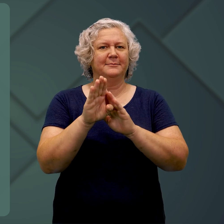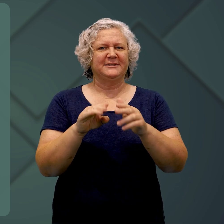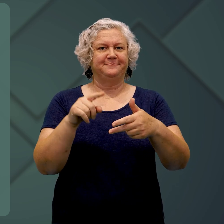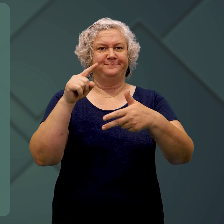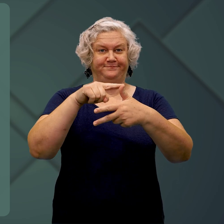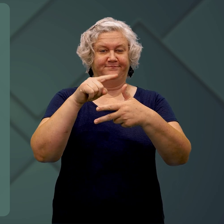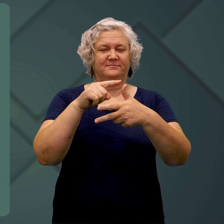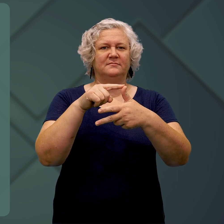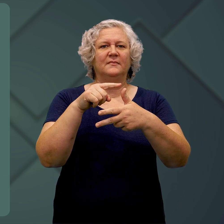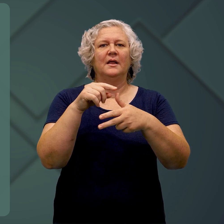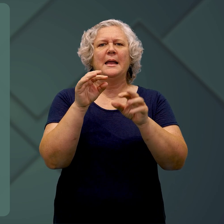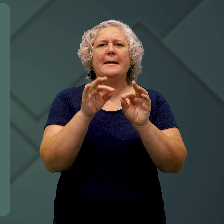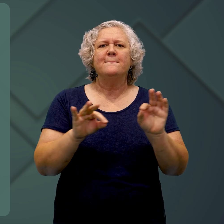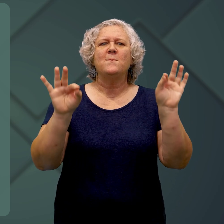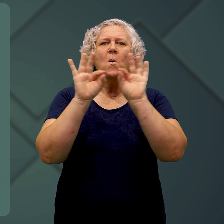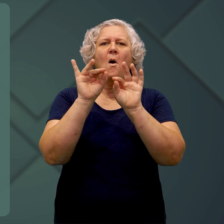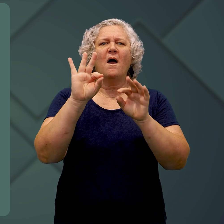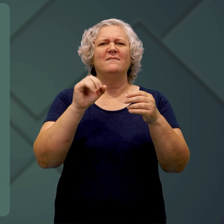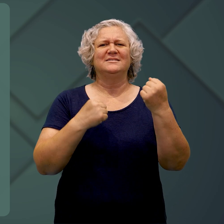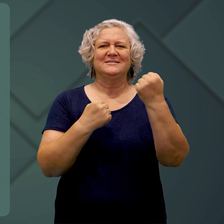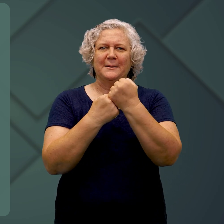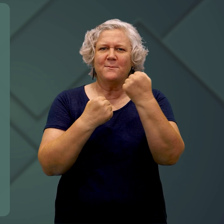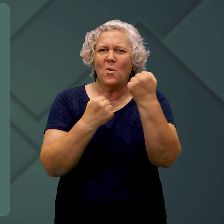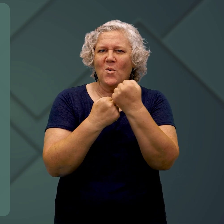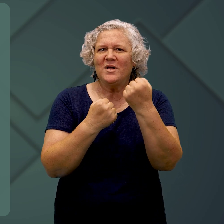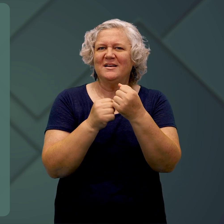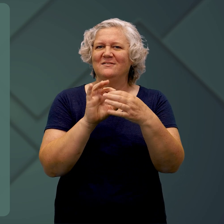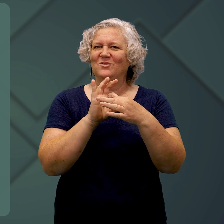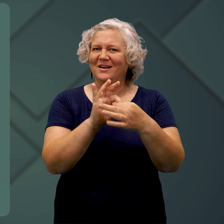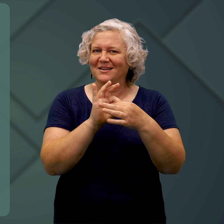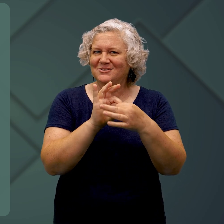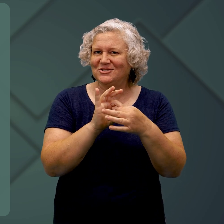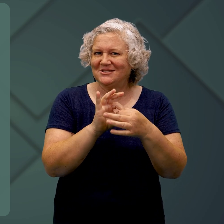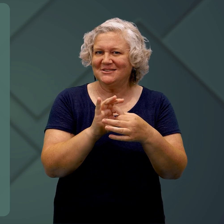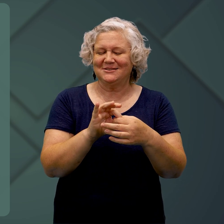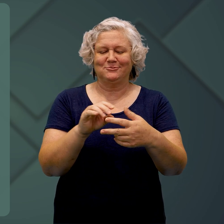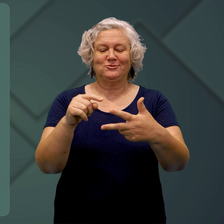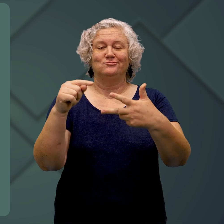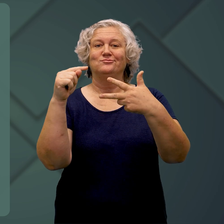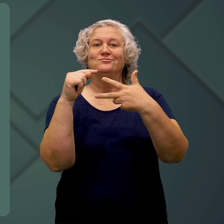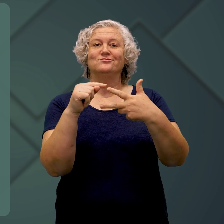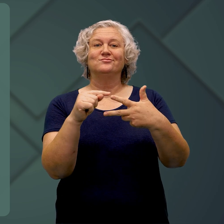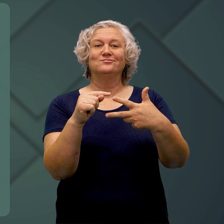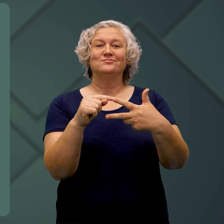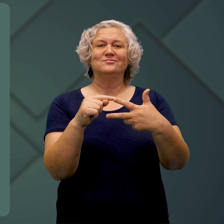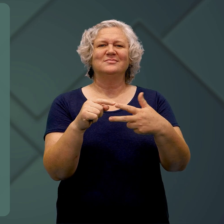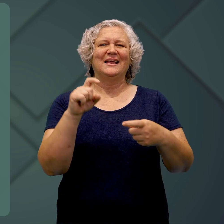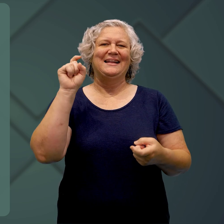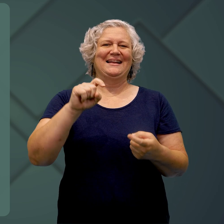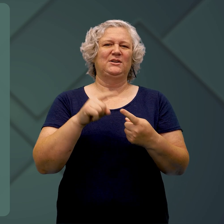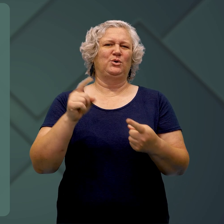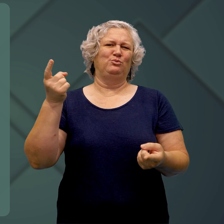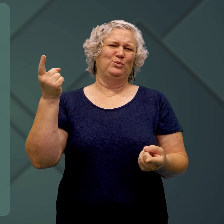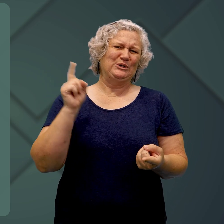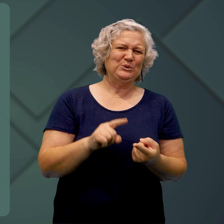development. First is the importance of supportive relationships. Second is the need to